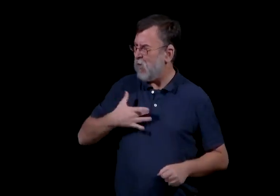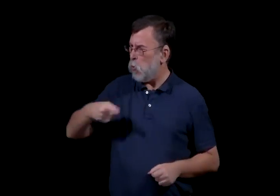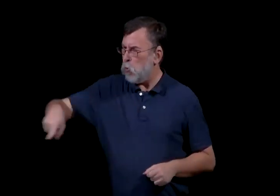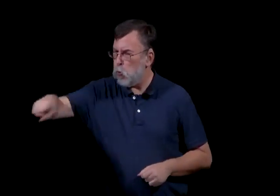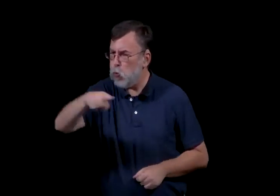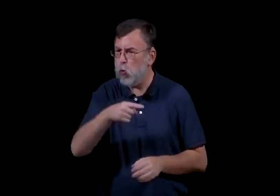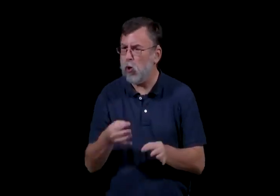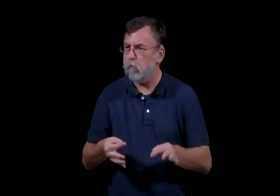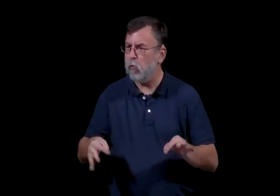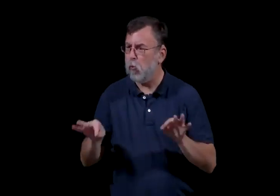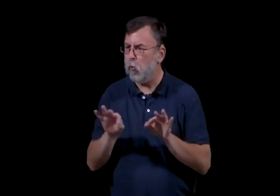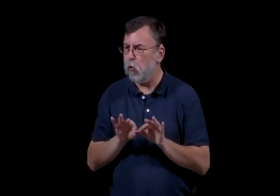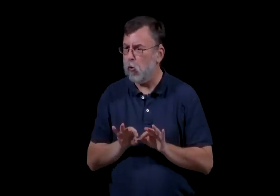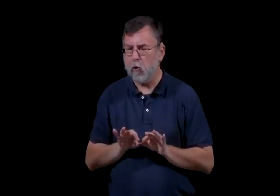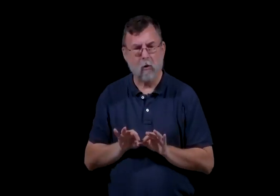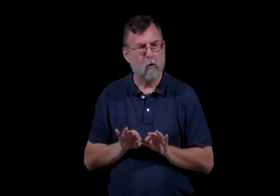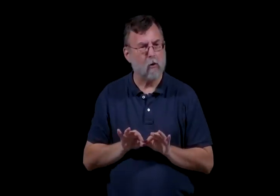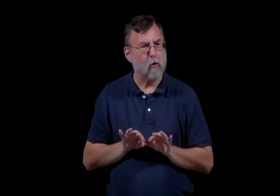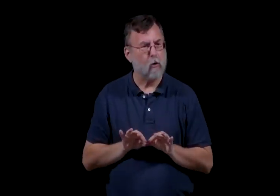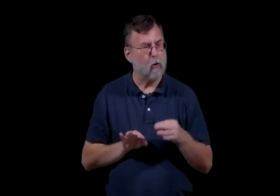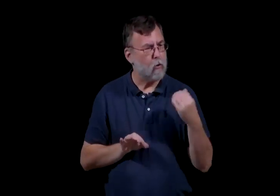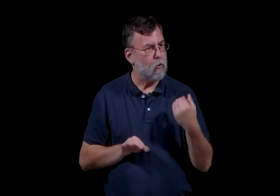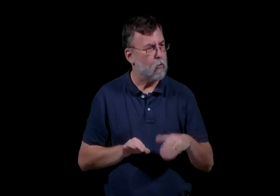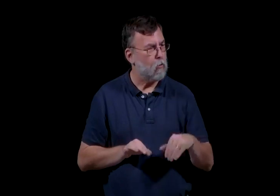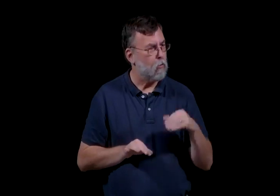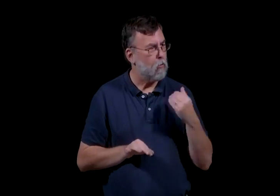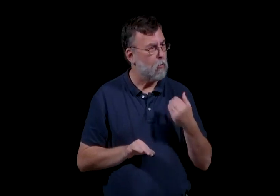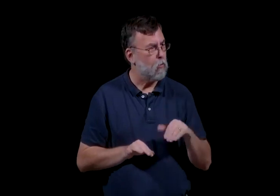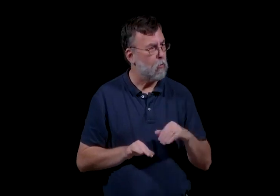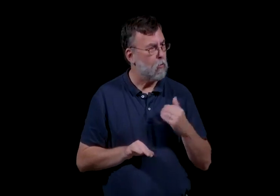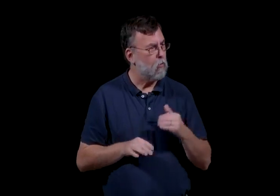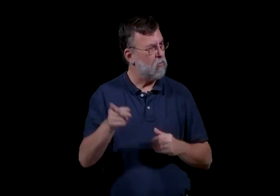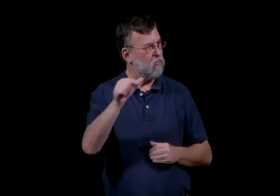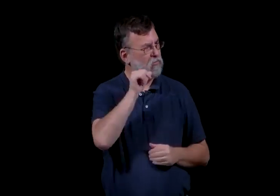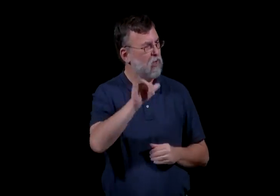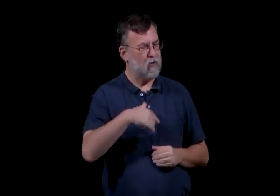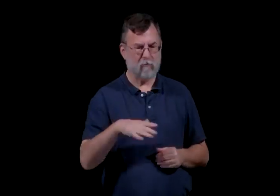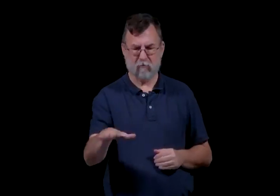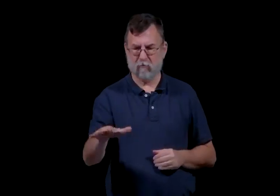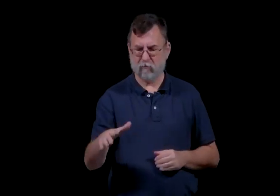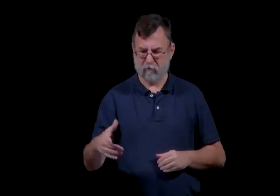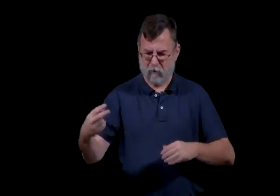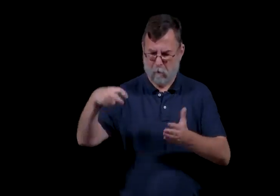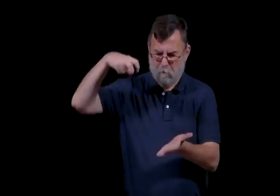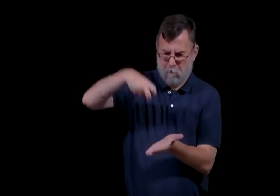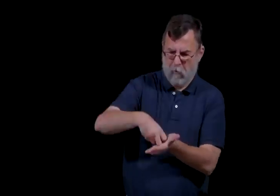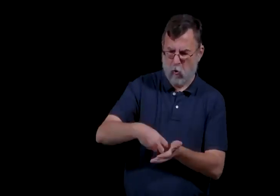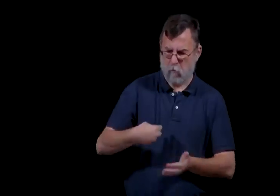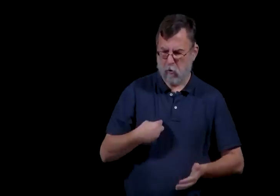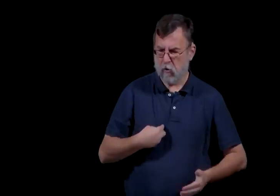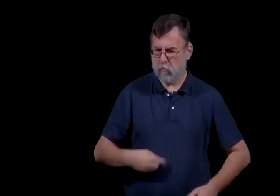welcoming you and I. And it's important that we feel welcomed and wanted.